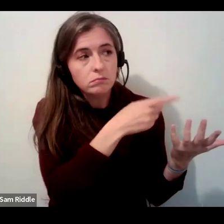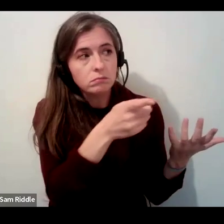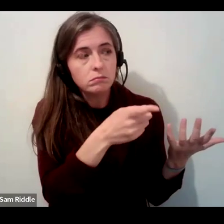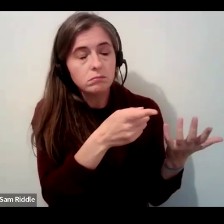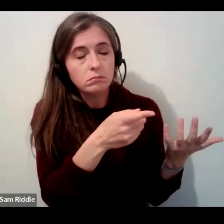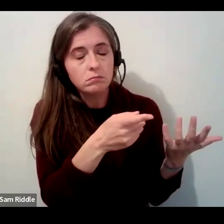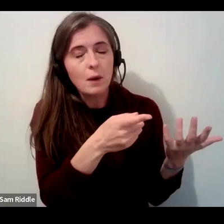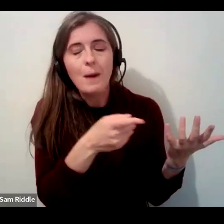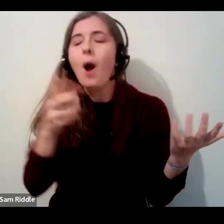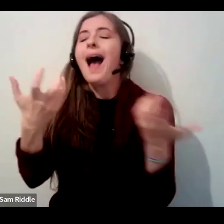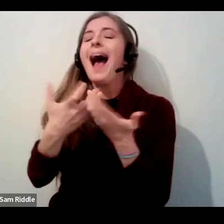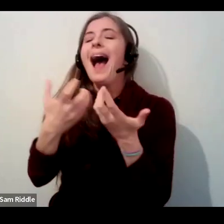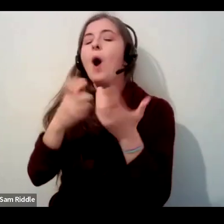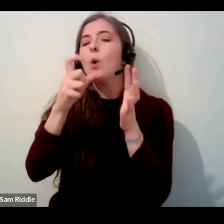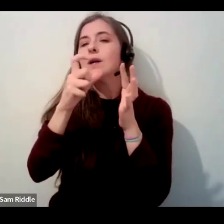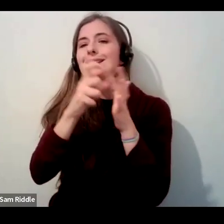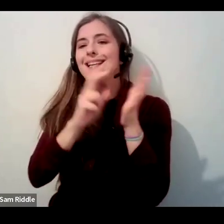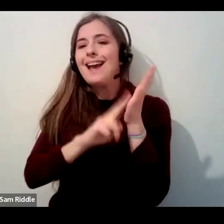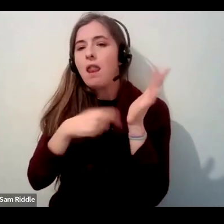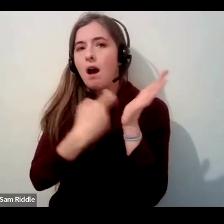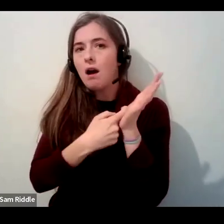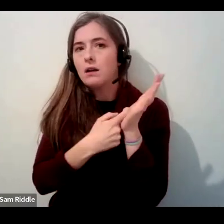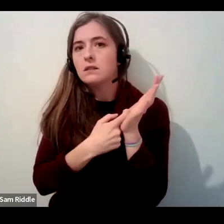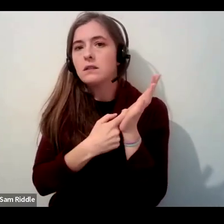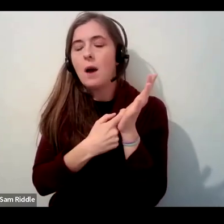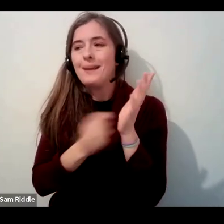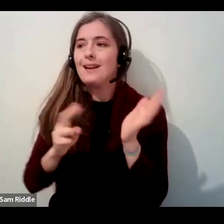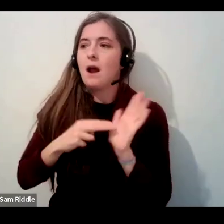the use of NDRs and